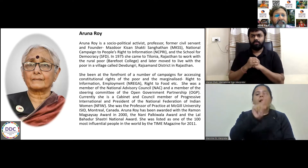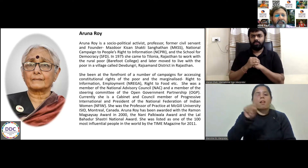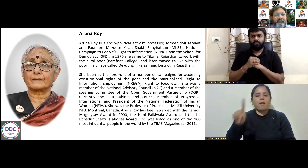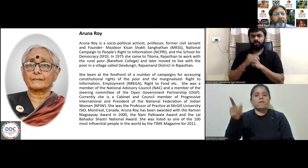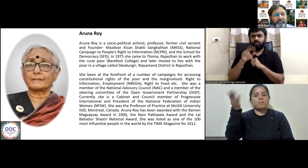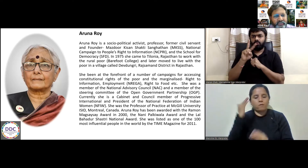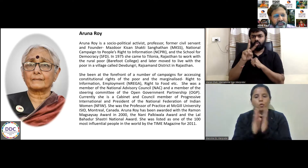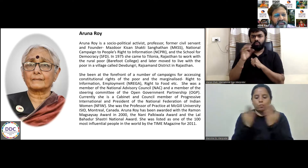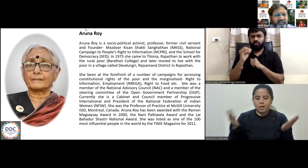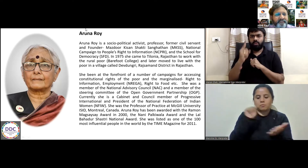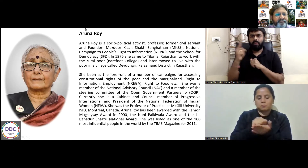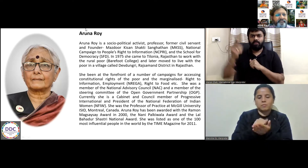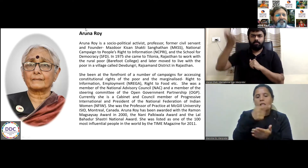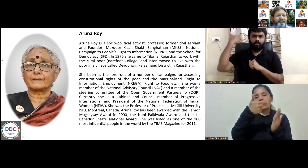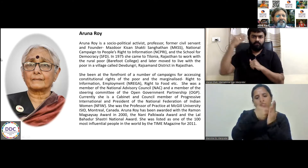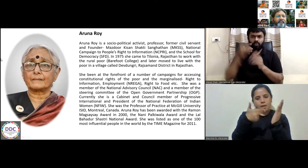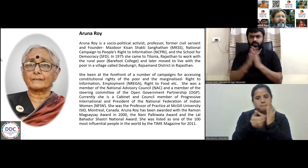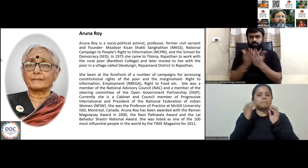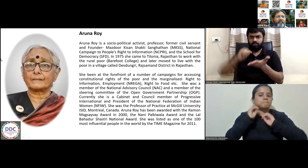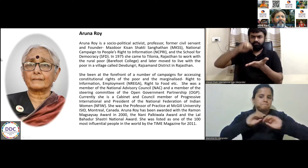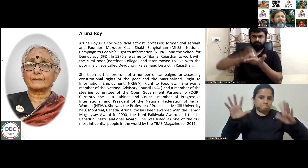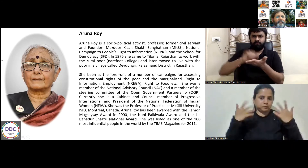Ma'am, the floor is yours.